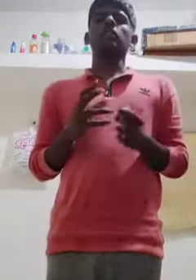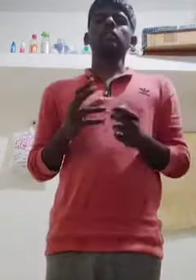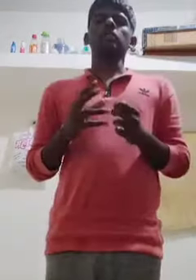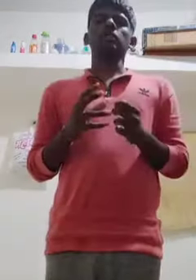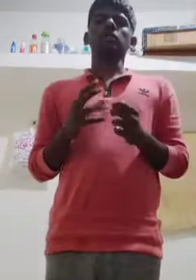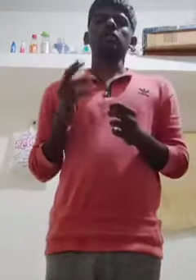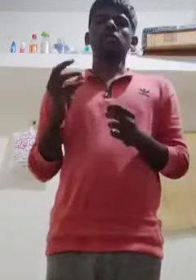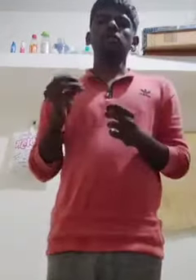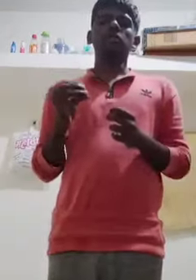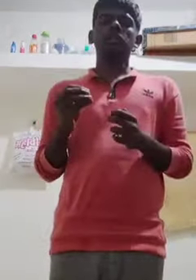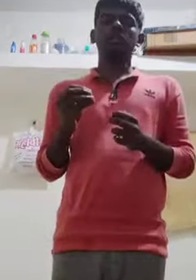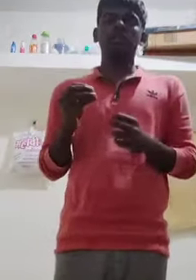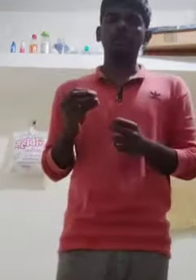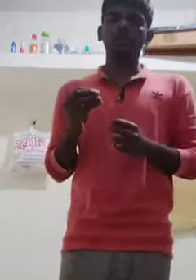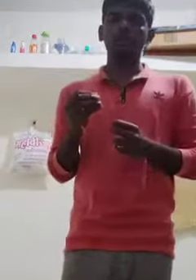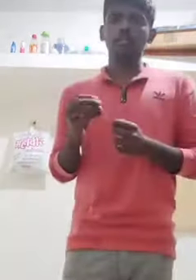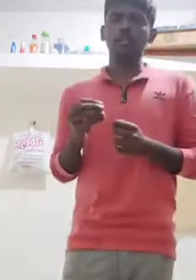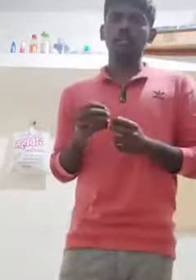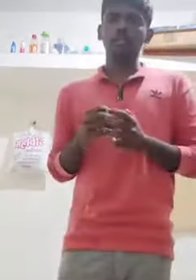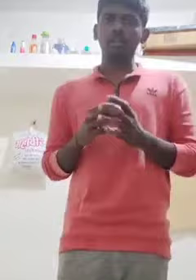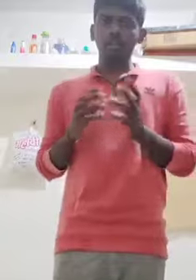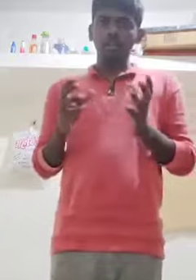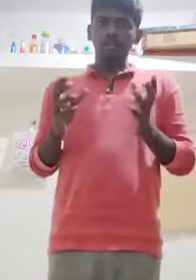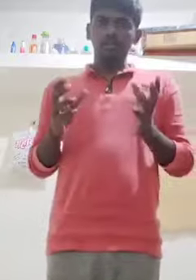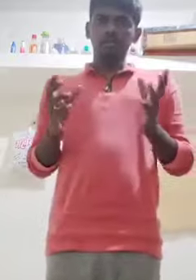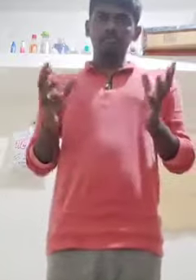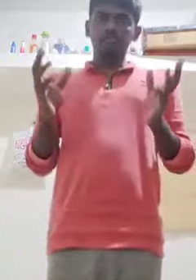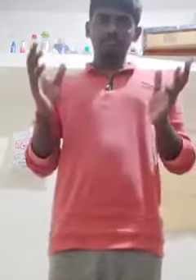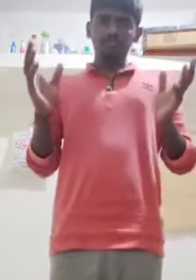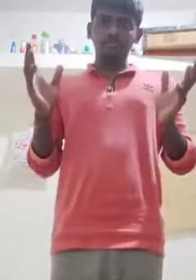that the particular method. Okay, so